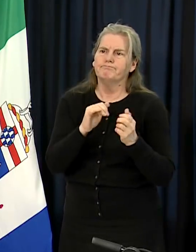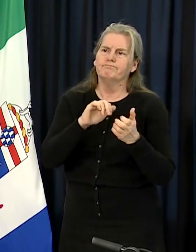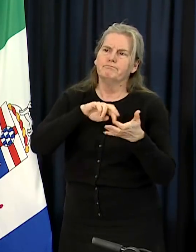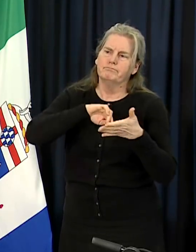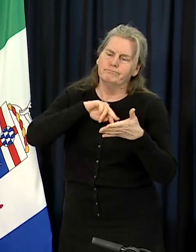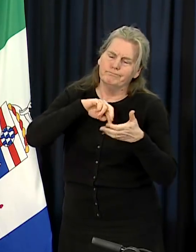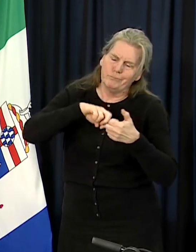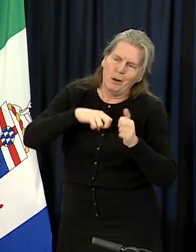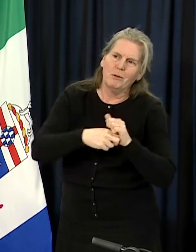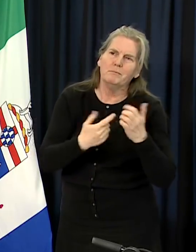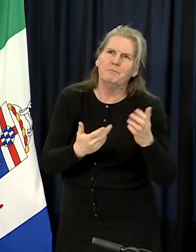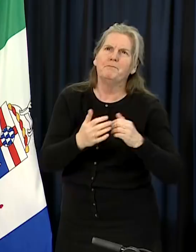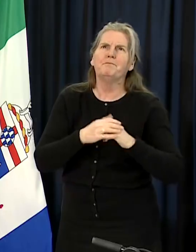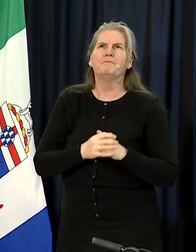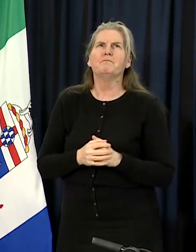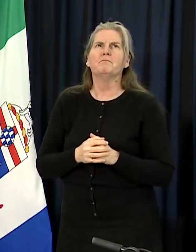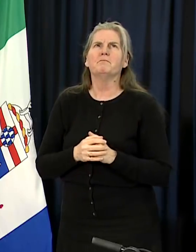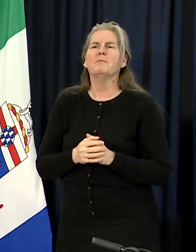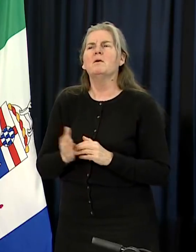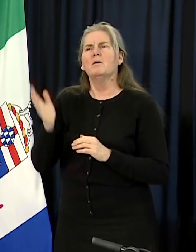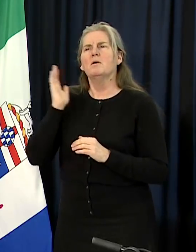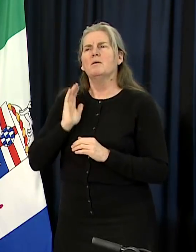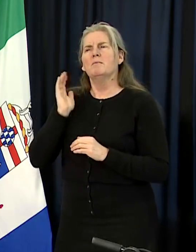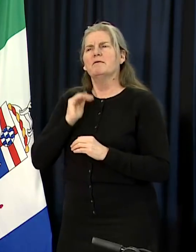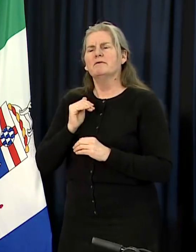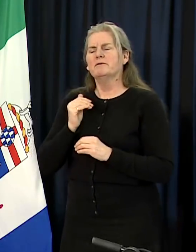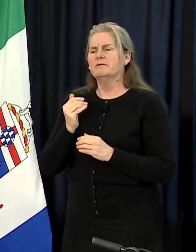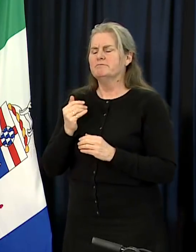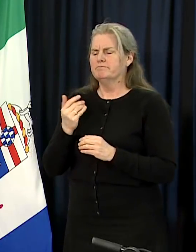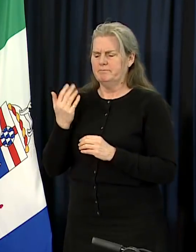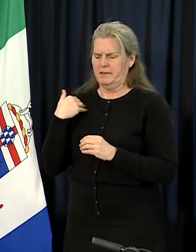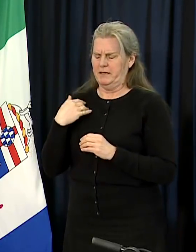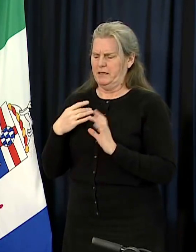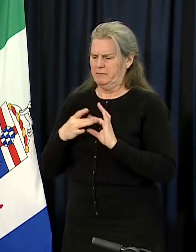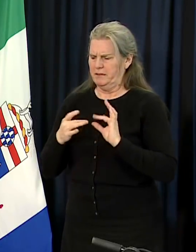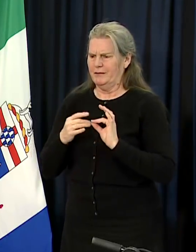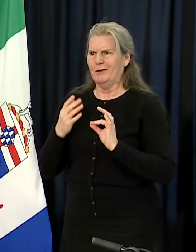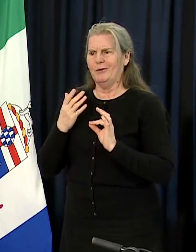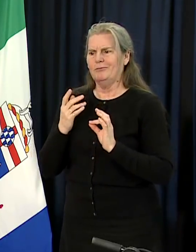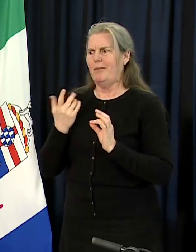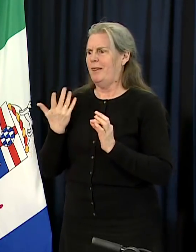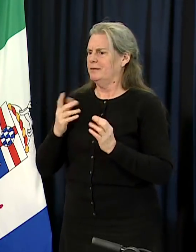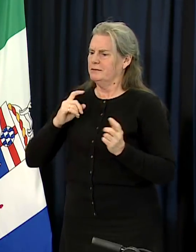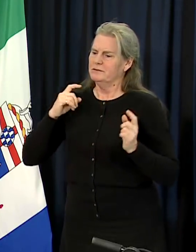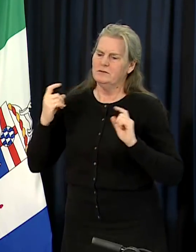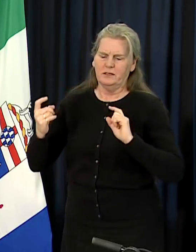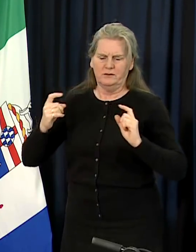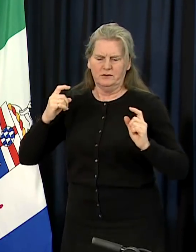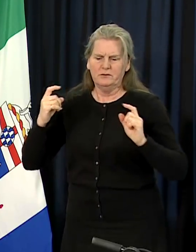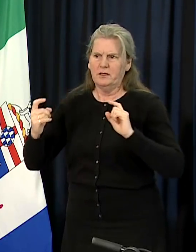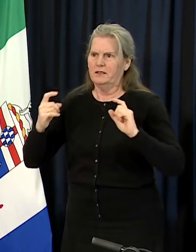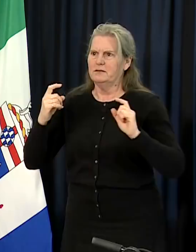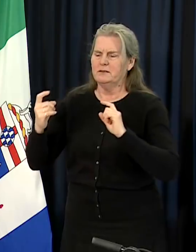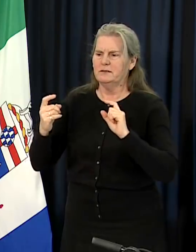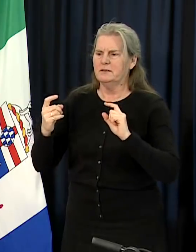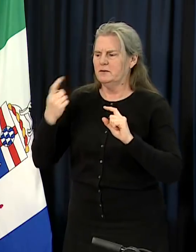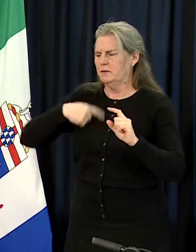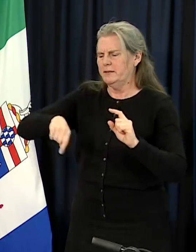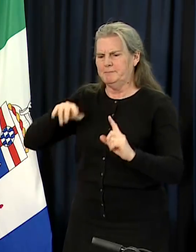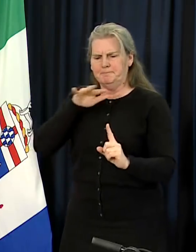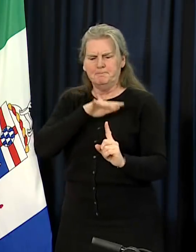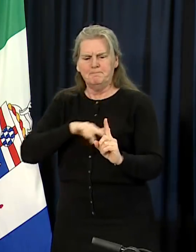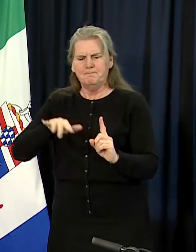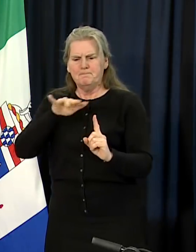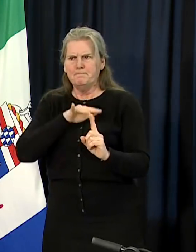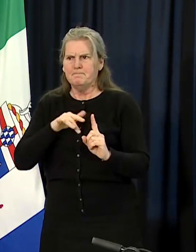businesses. As I mentioned earlier, circumstances are evolving, and as we learn more and evaluate, we